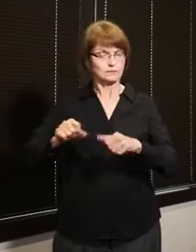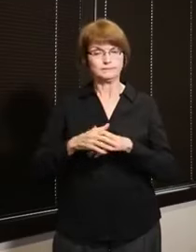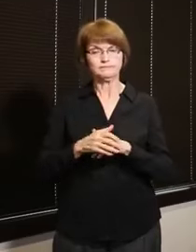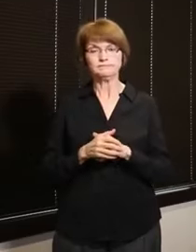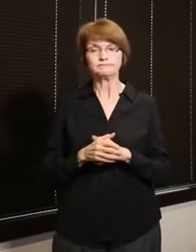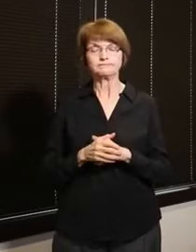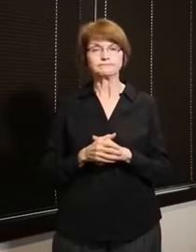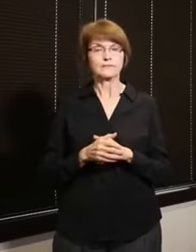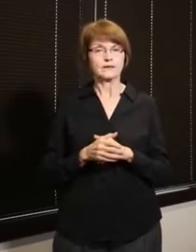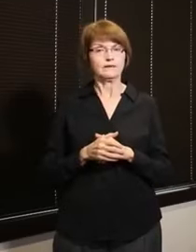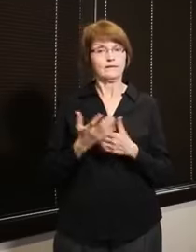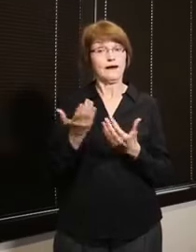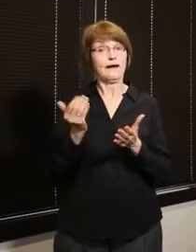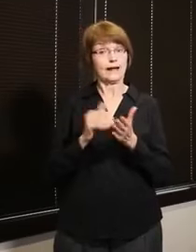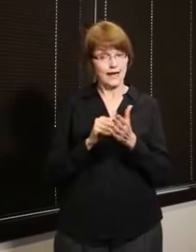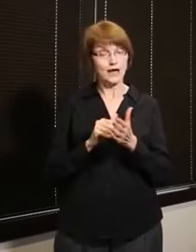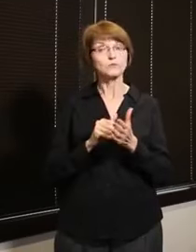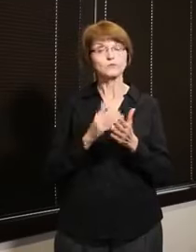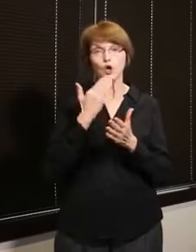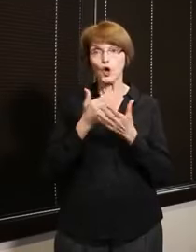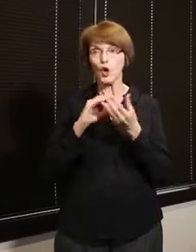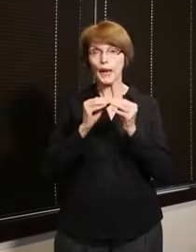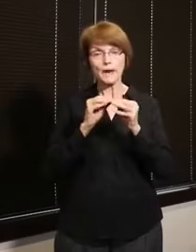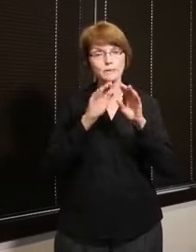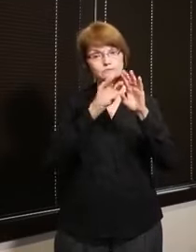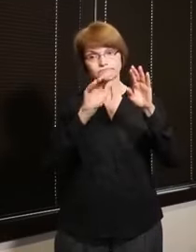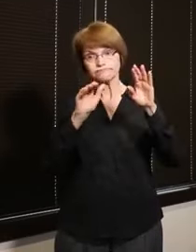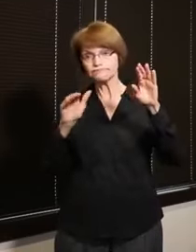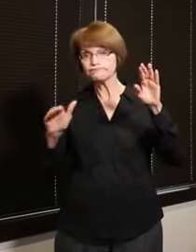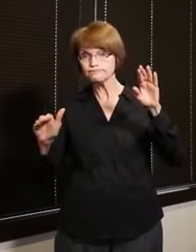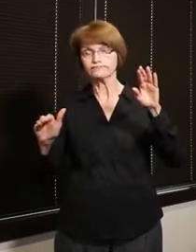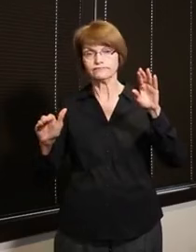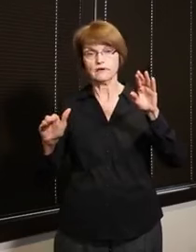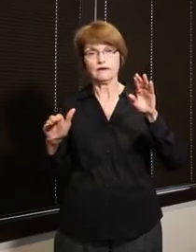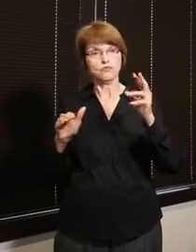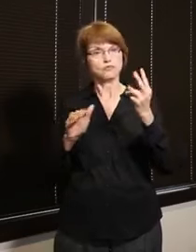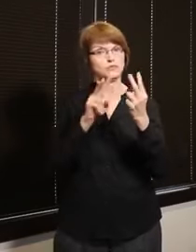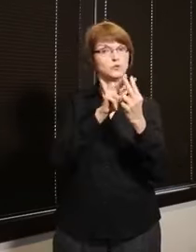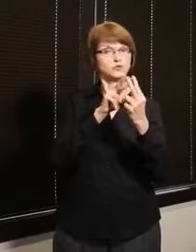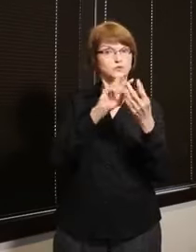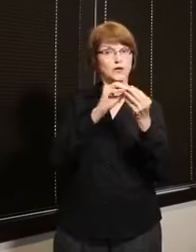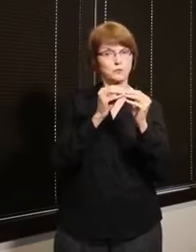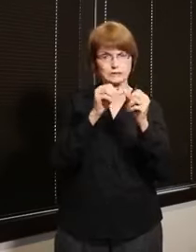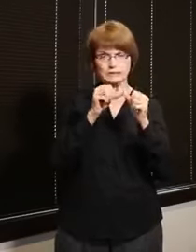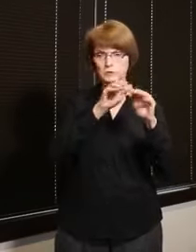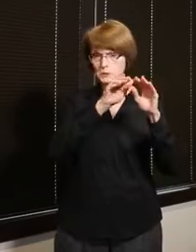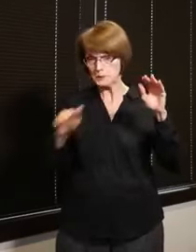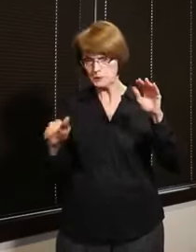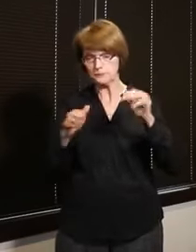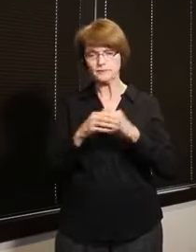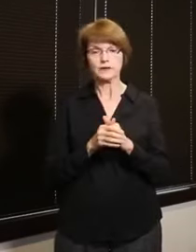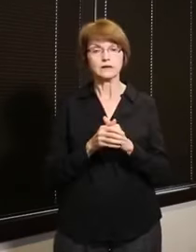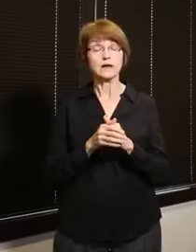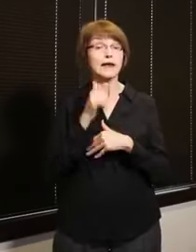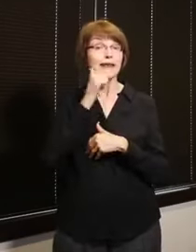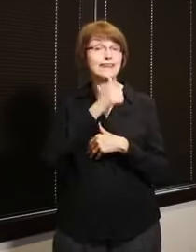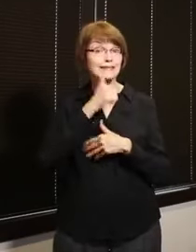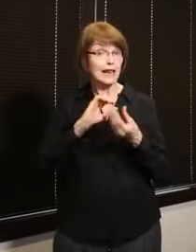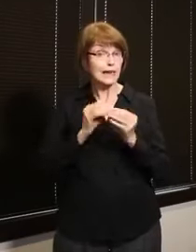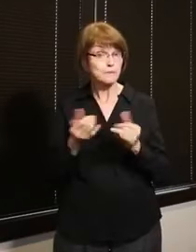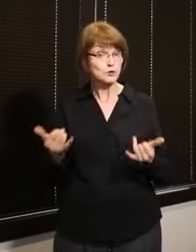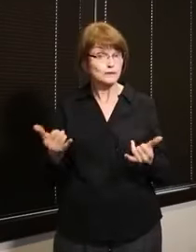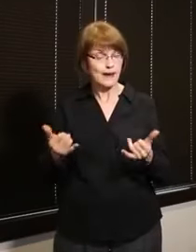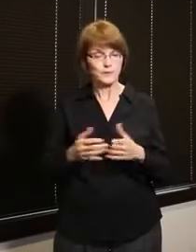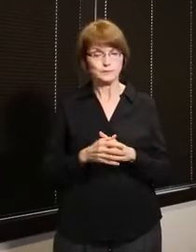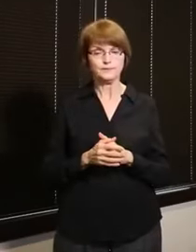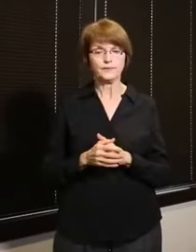really good trending numbers we're seeing coming out of those two metrics. Here's our daily numbers.